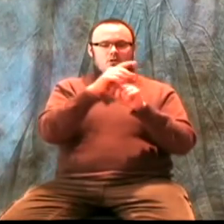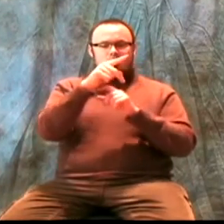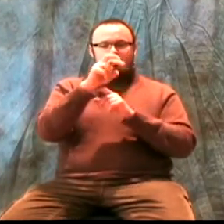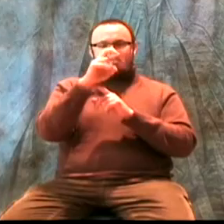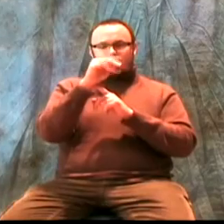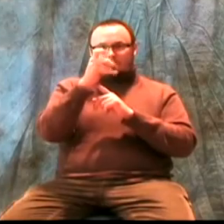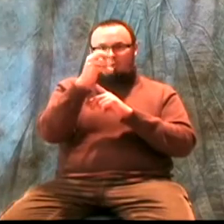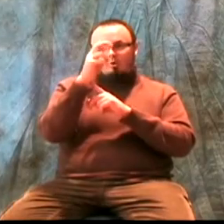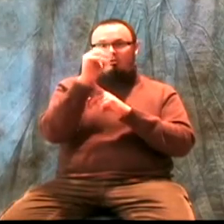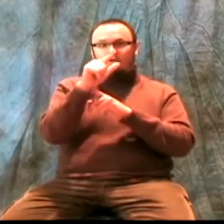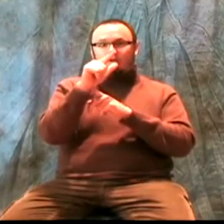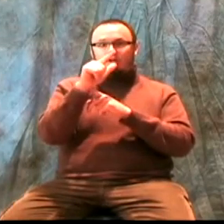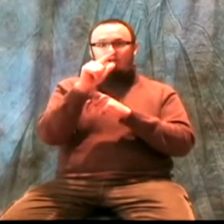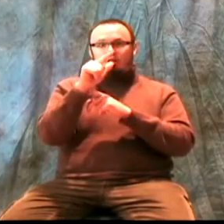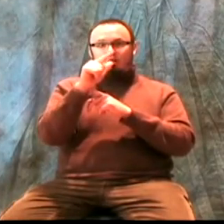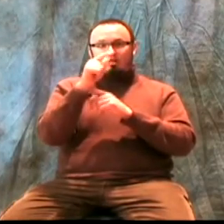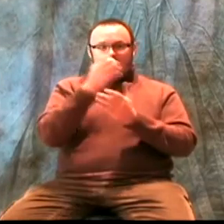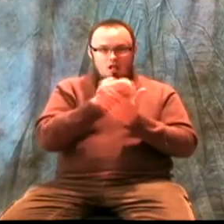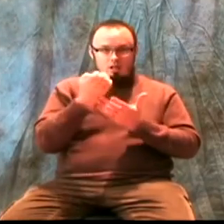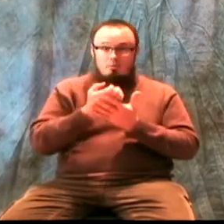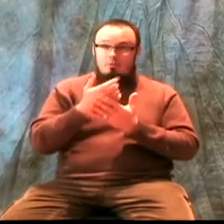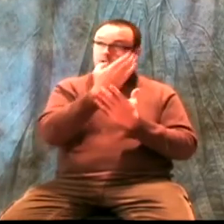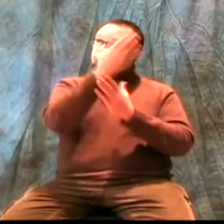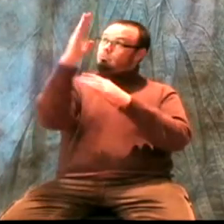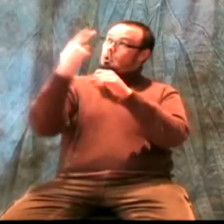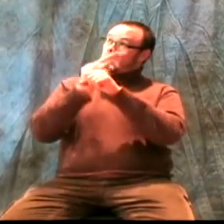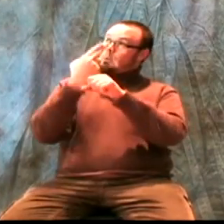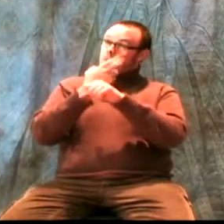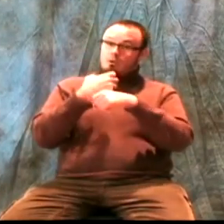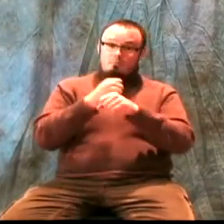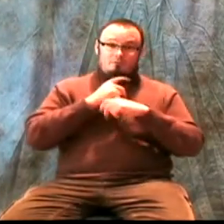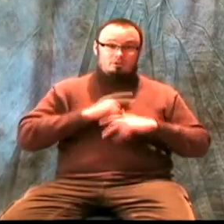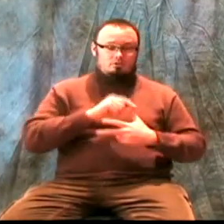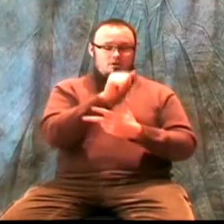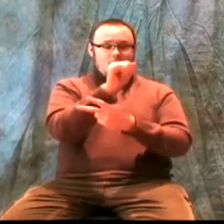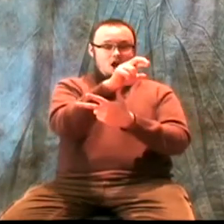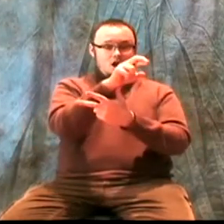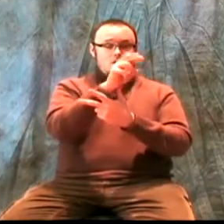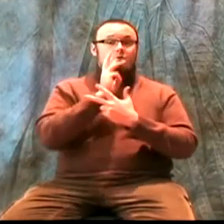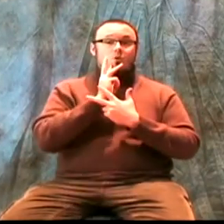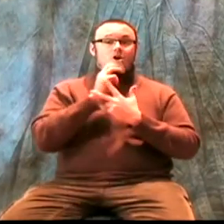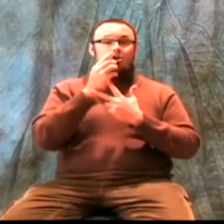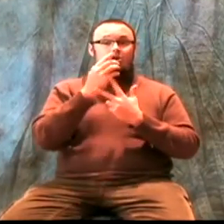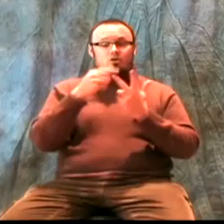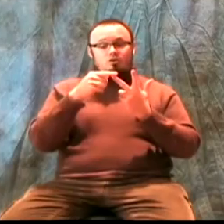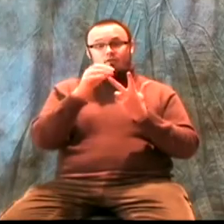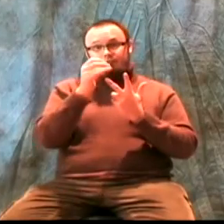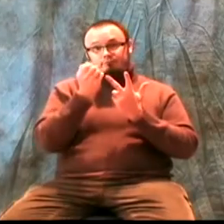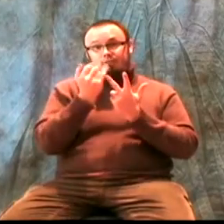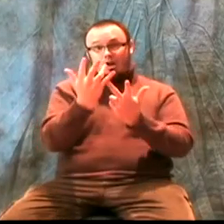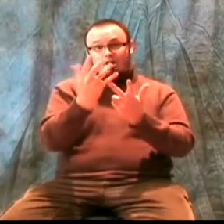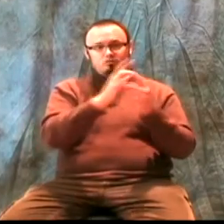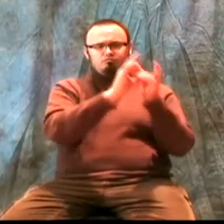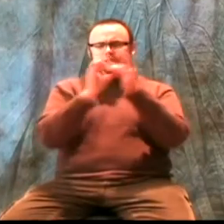with which God created physicality, air, water, and fire, have a connection with the 7 days of the